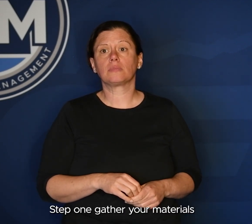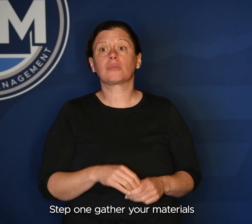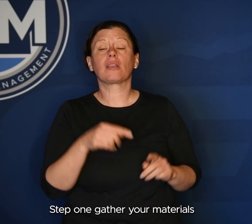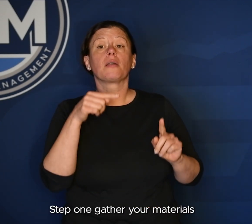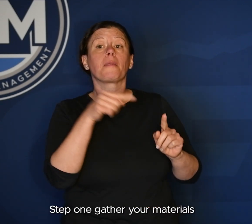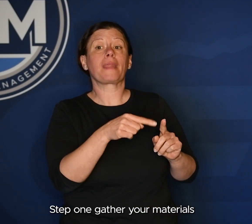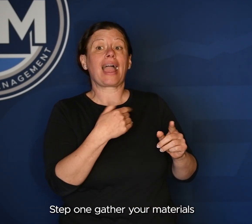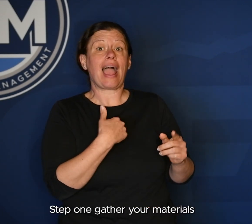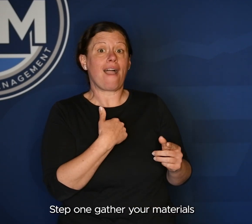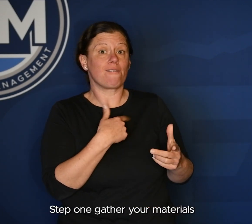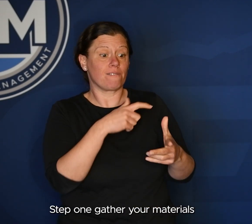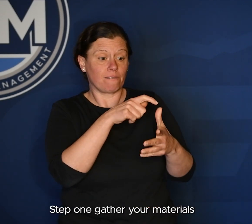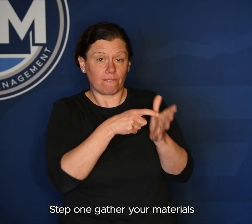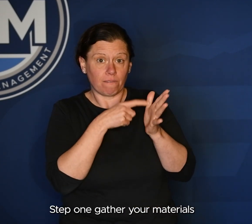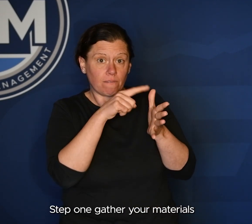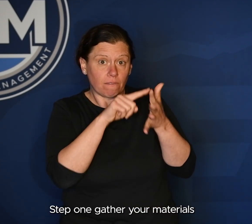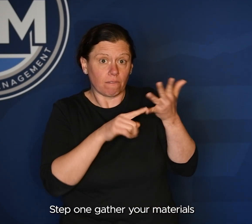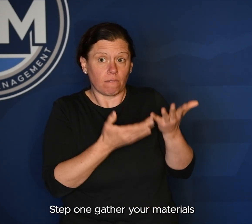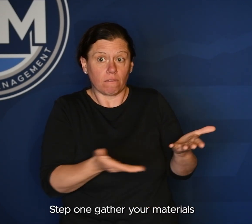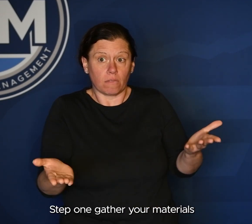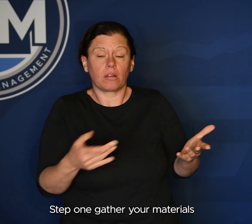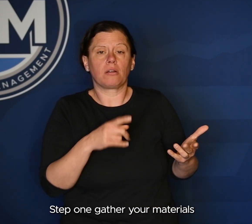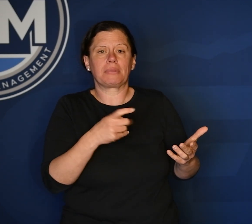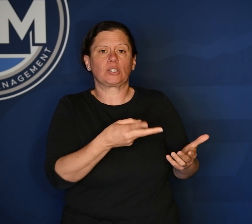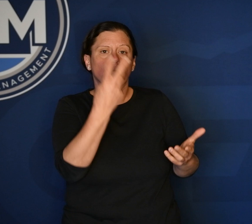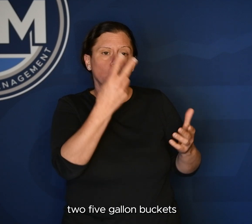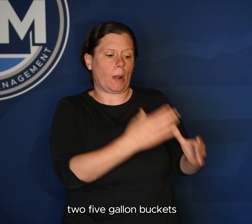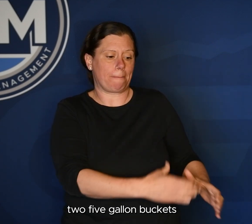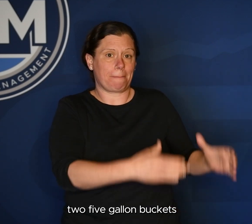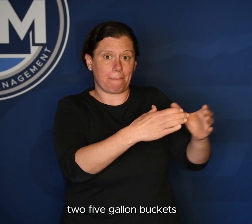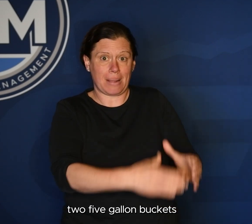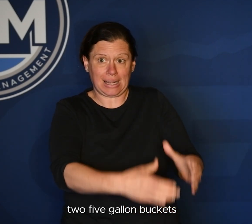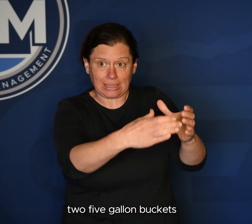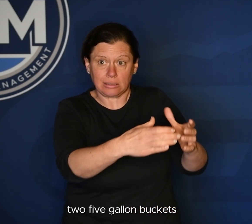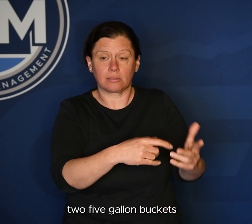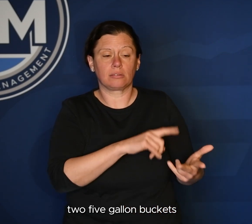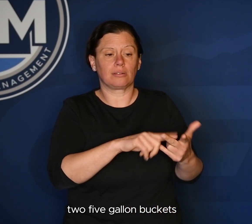Step 1. Gather your materials. 2 5-gallon buckets,